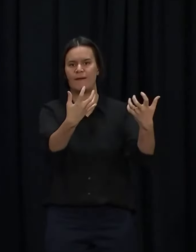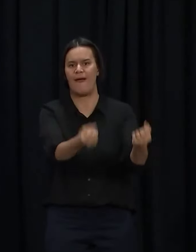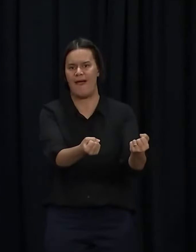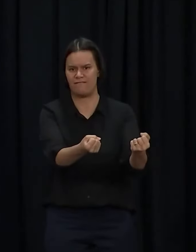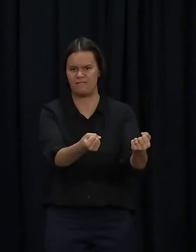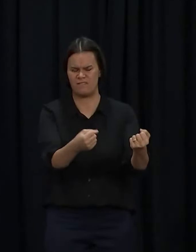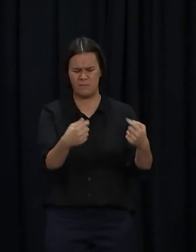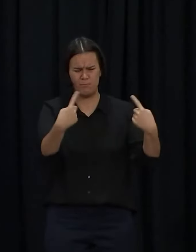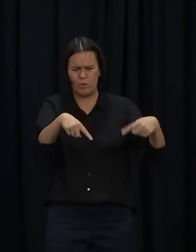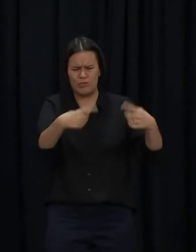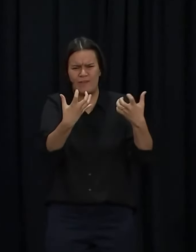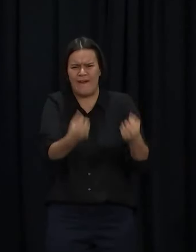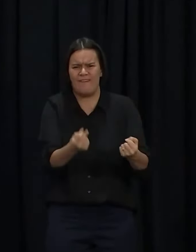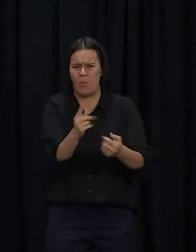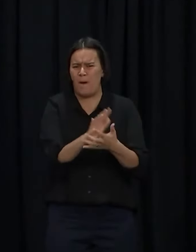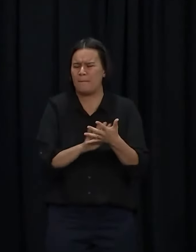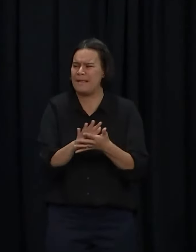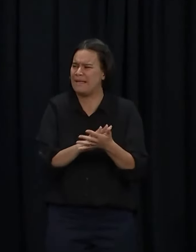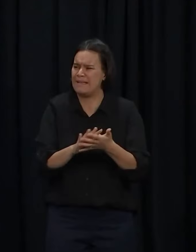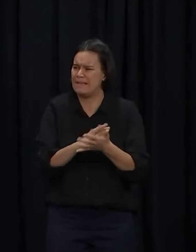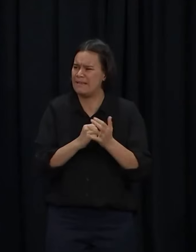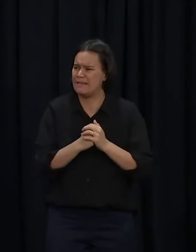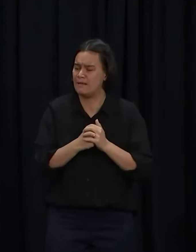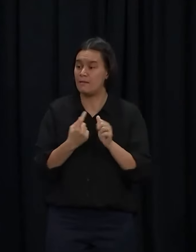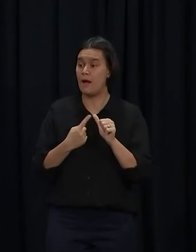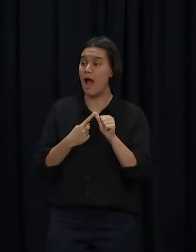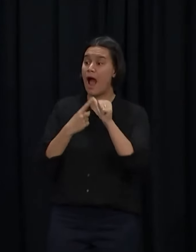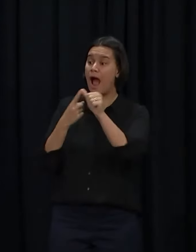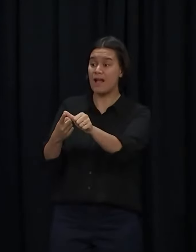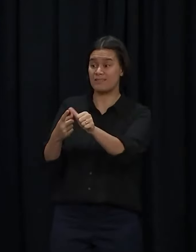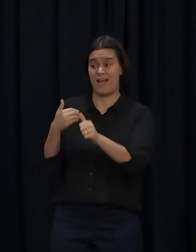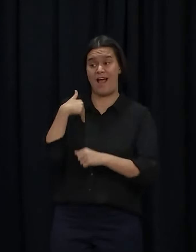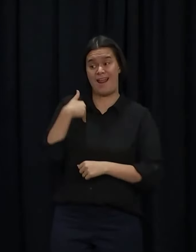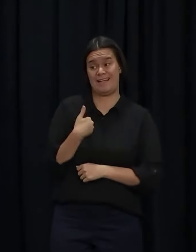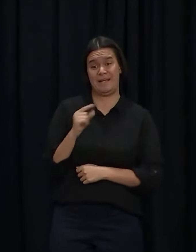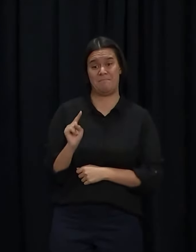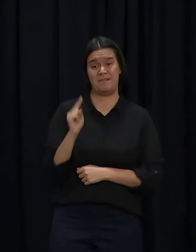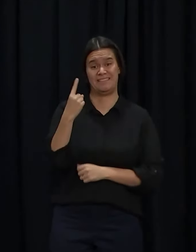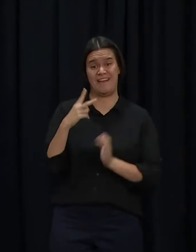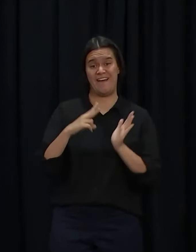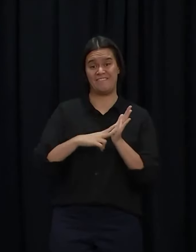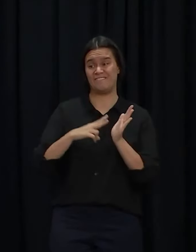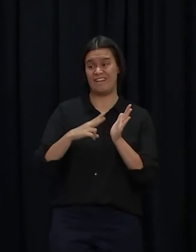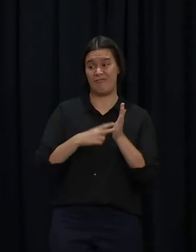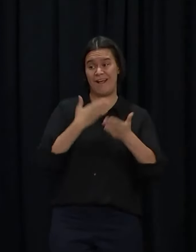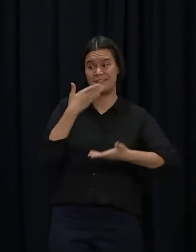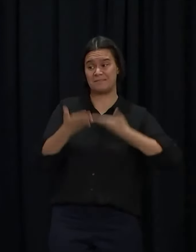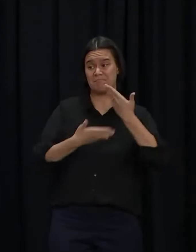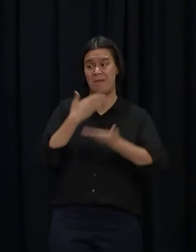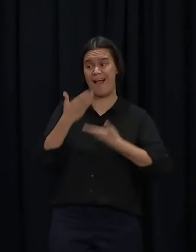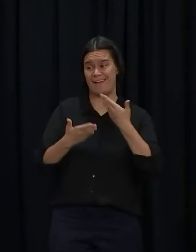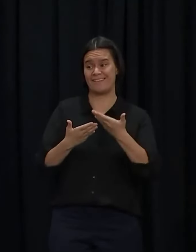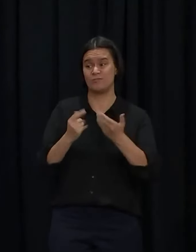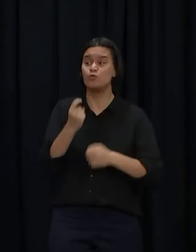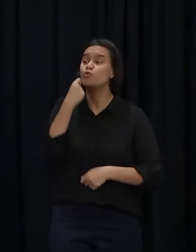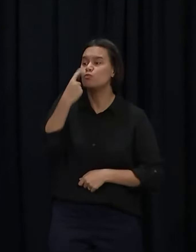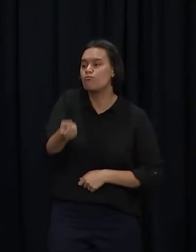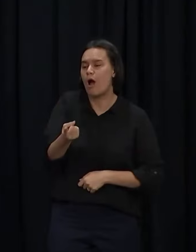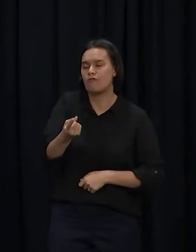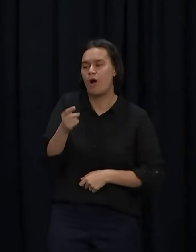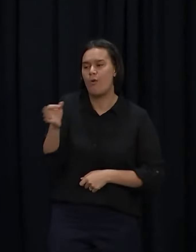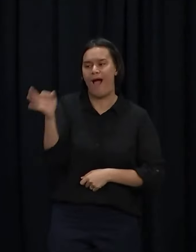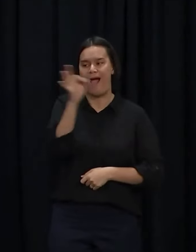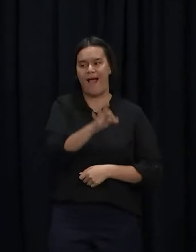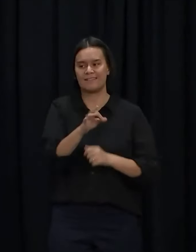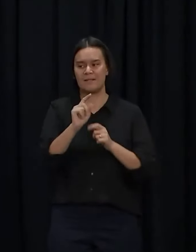an authorised person is? That's a level of detail that actually I would need Dr. Verrill to work through with you if I may, but you'll have a full stand-up with her